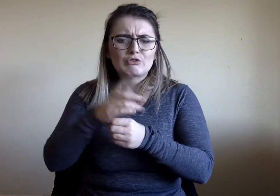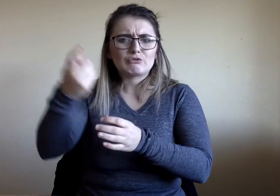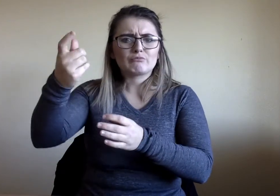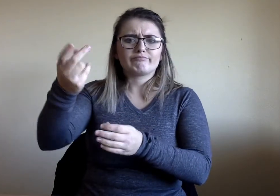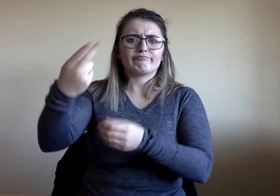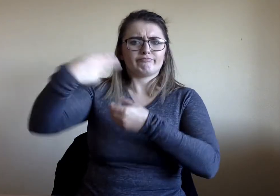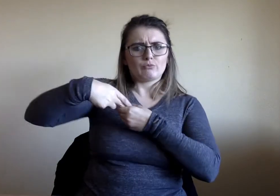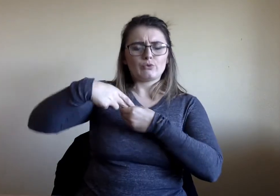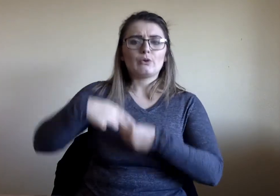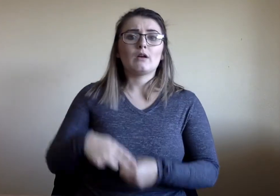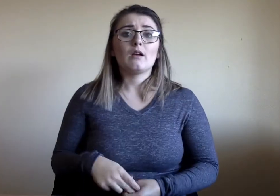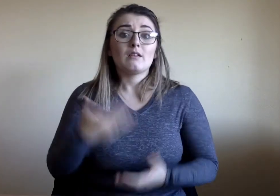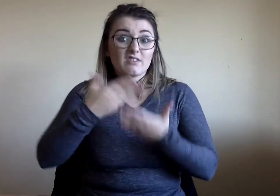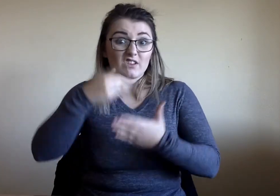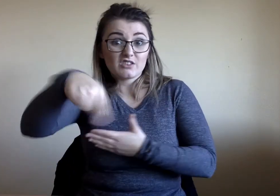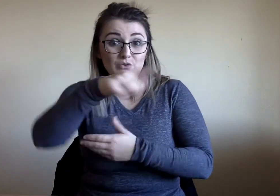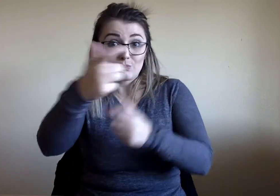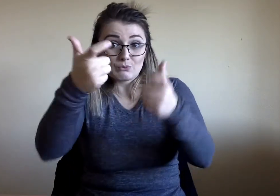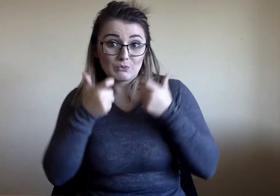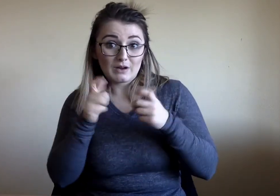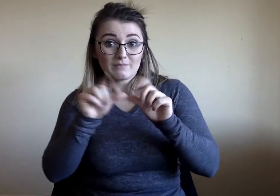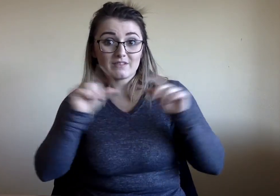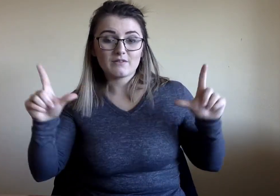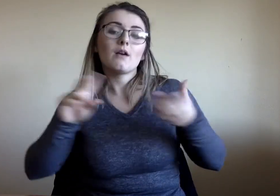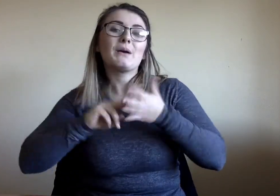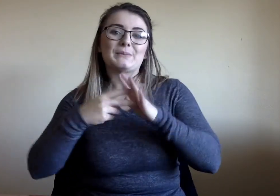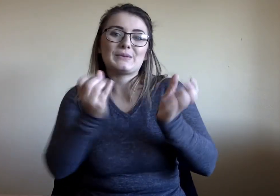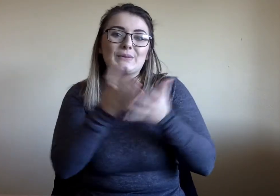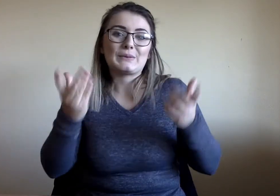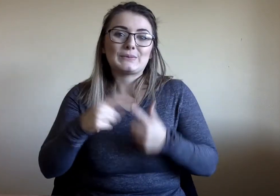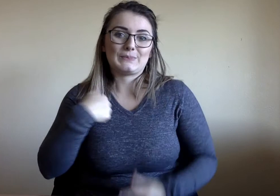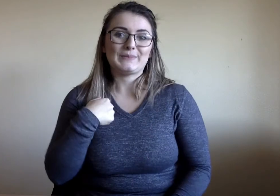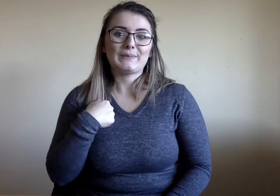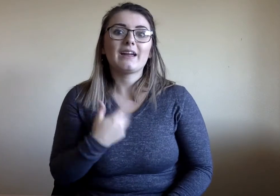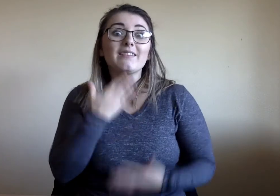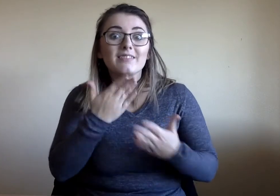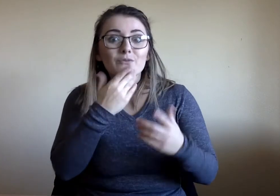that you watch my videos alone means so much to me. Thanks for watching, and I'll see you next time.